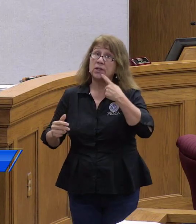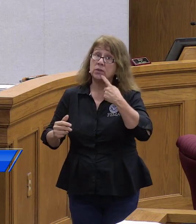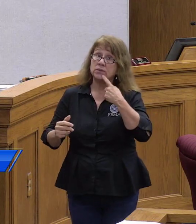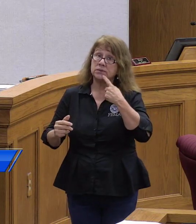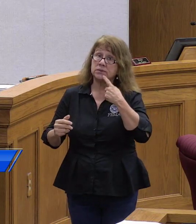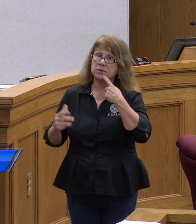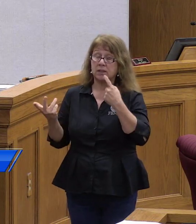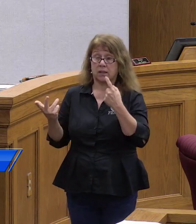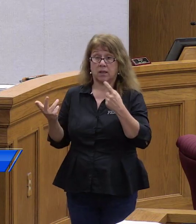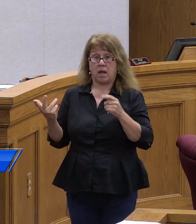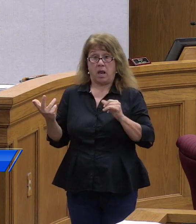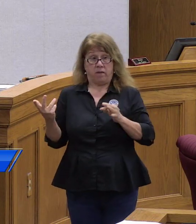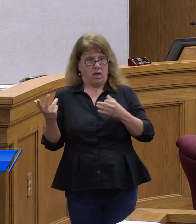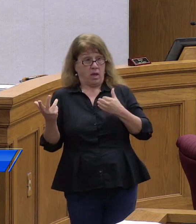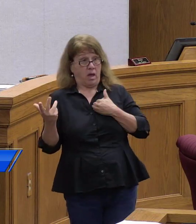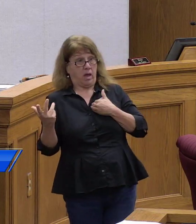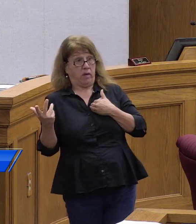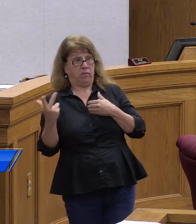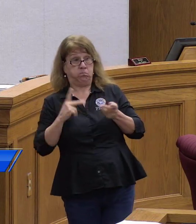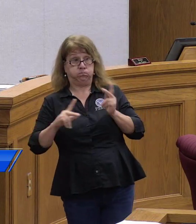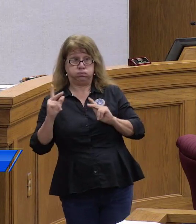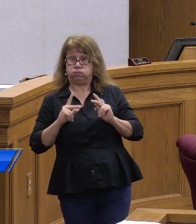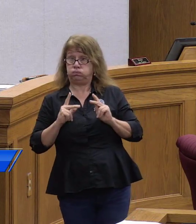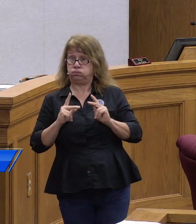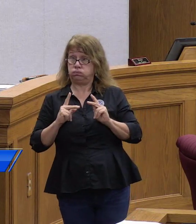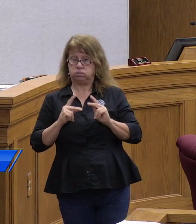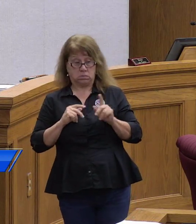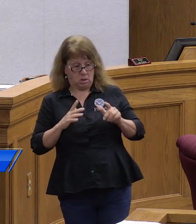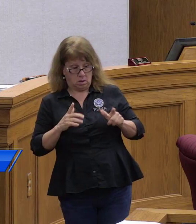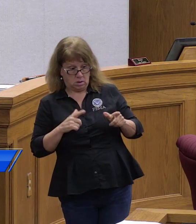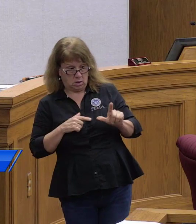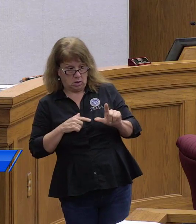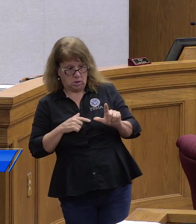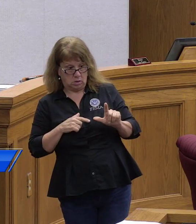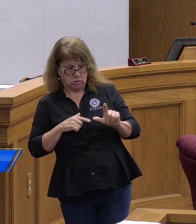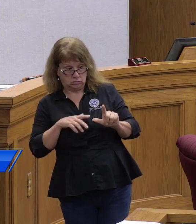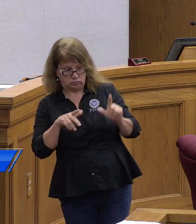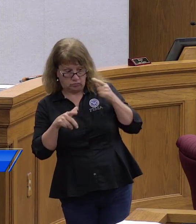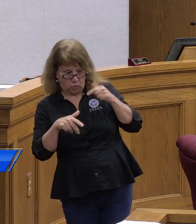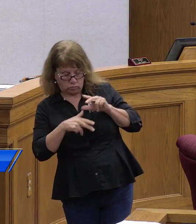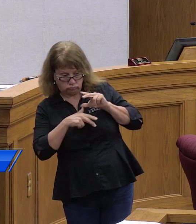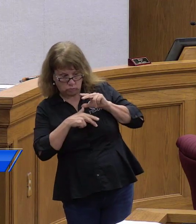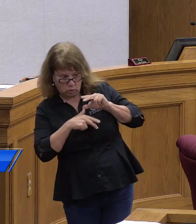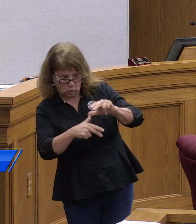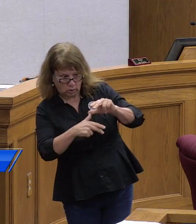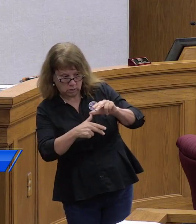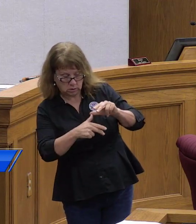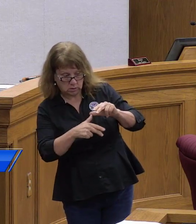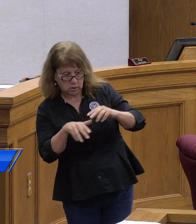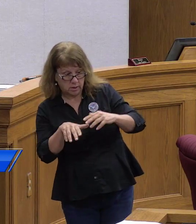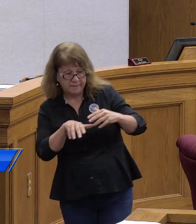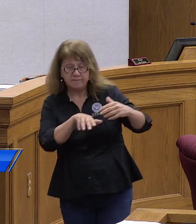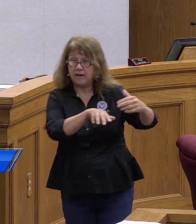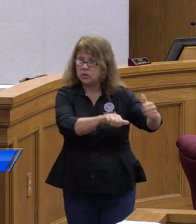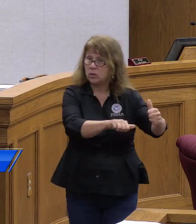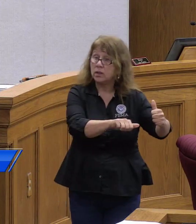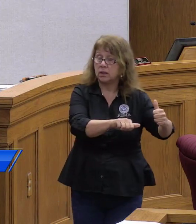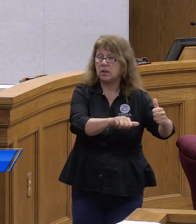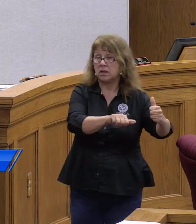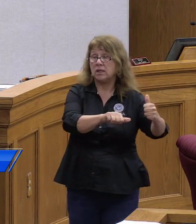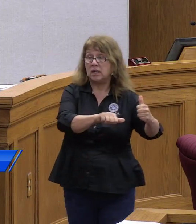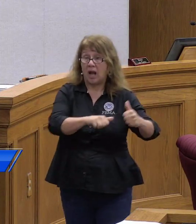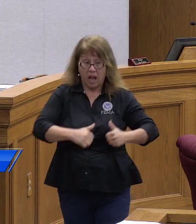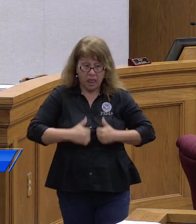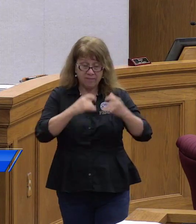seriously. If there are individuals that are LoRa evacuees having to live in those conditions, that's something I have a problem